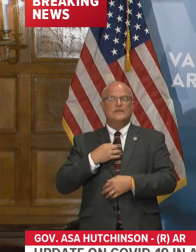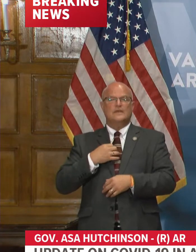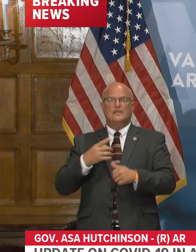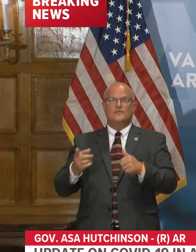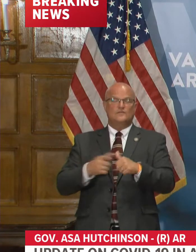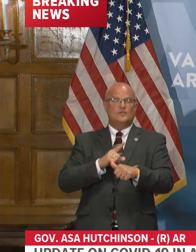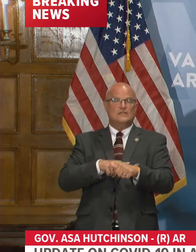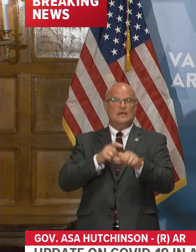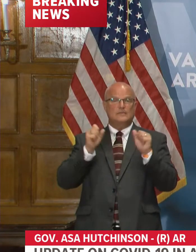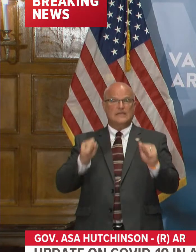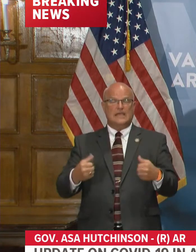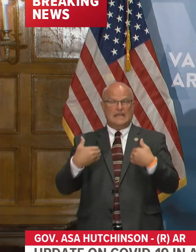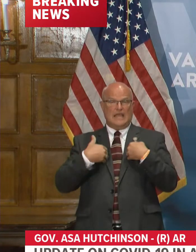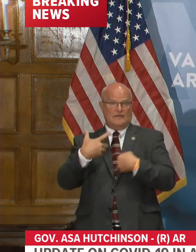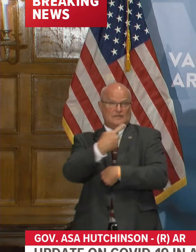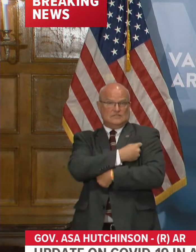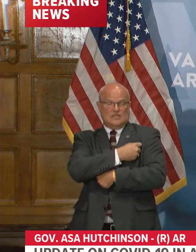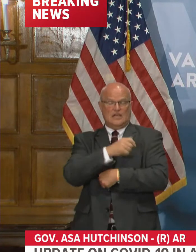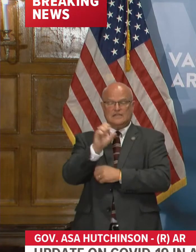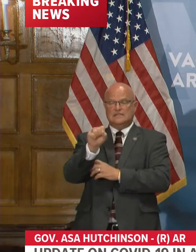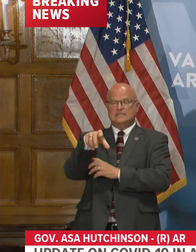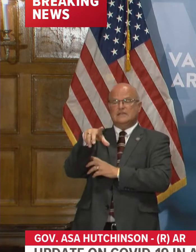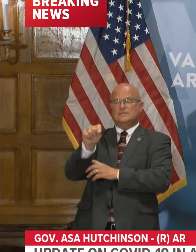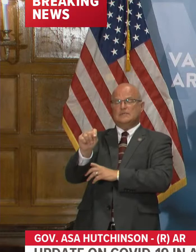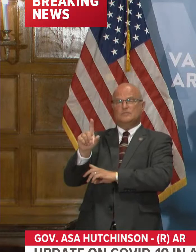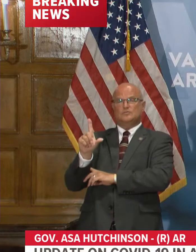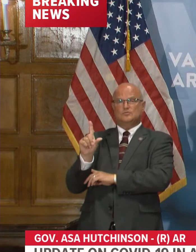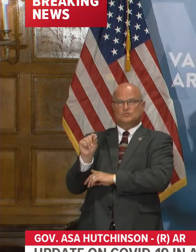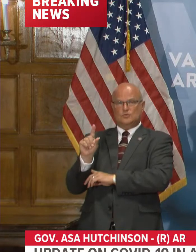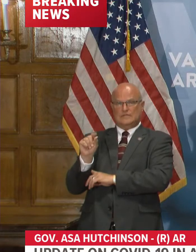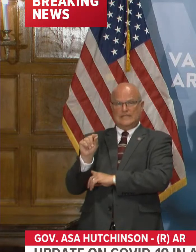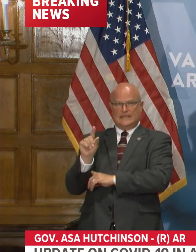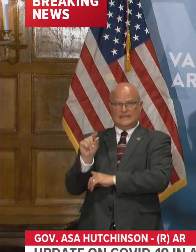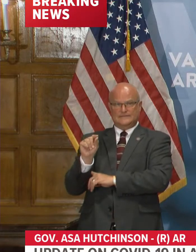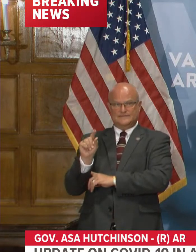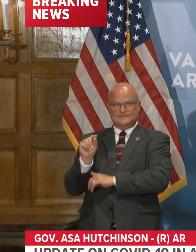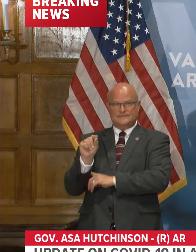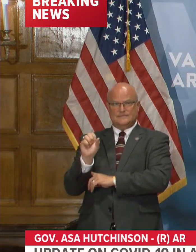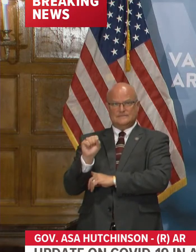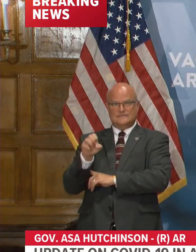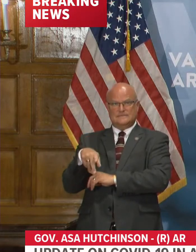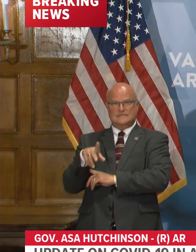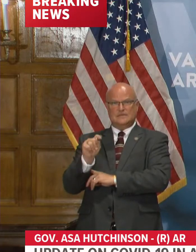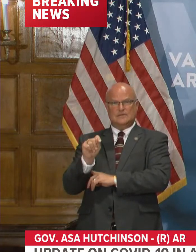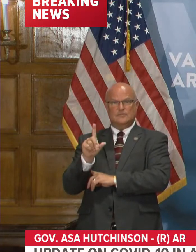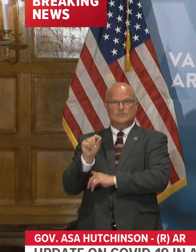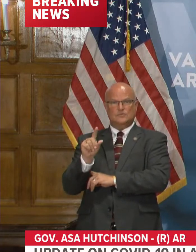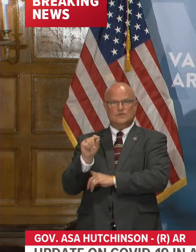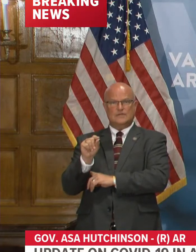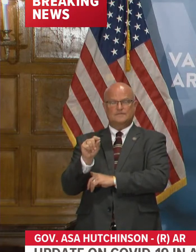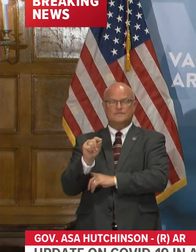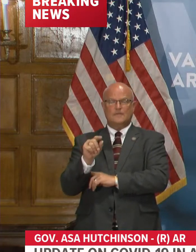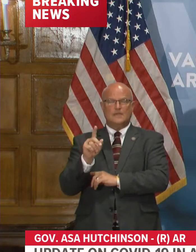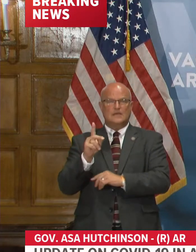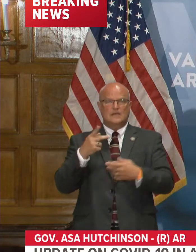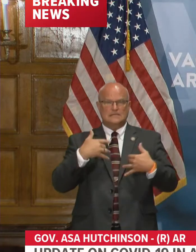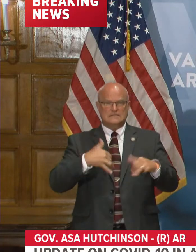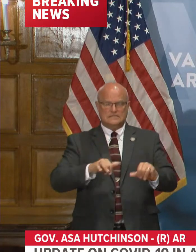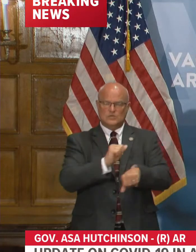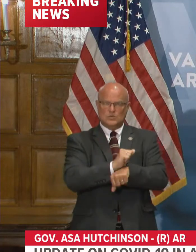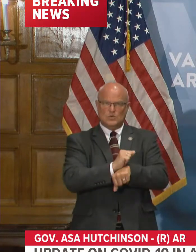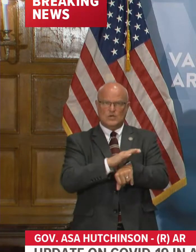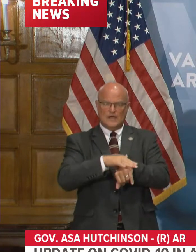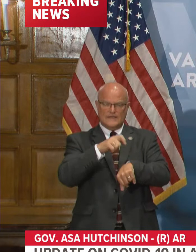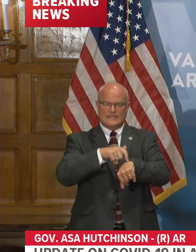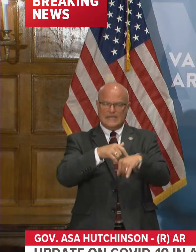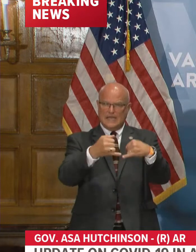that the booster shot would be available would be September 20th. And so they're still working on that timeline,